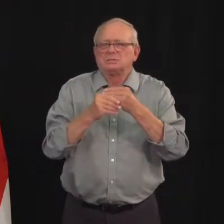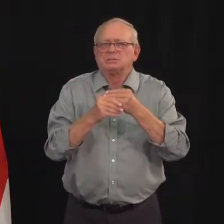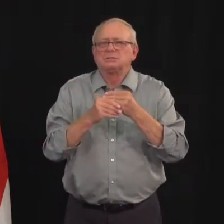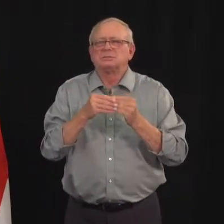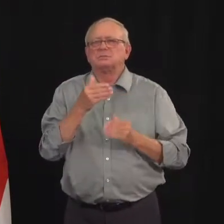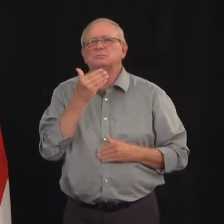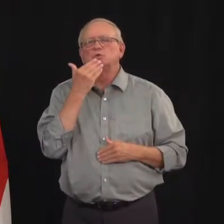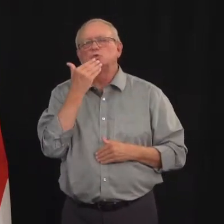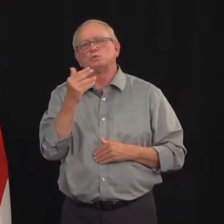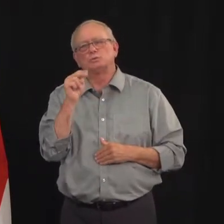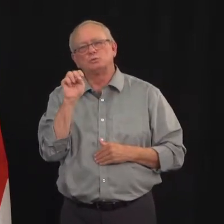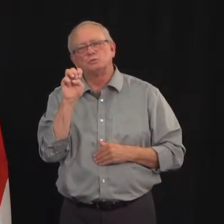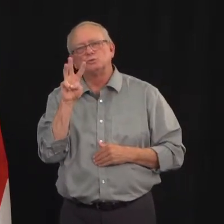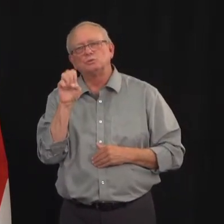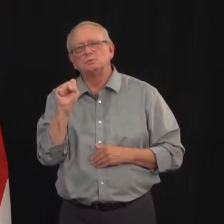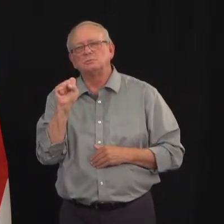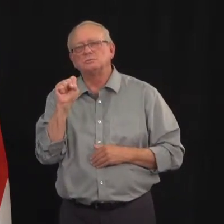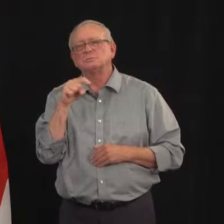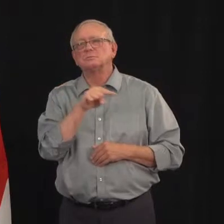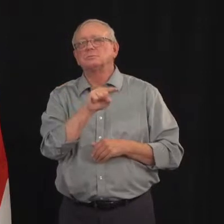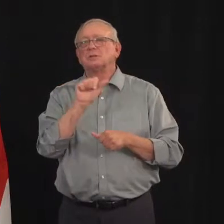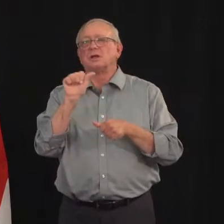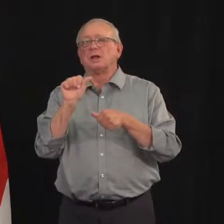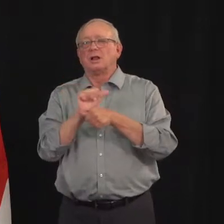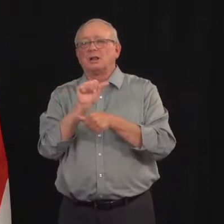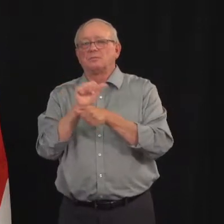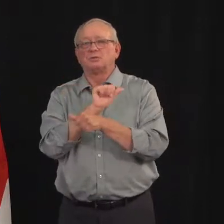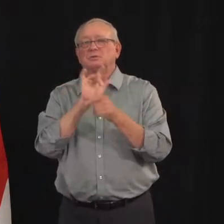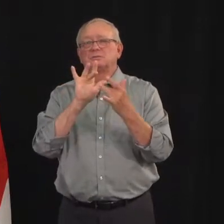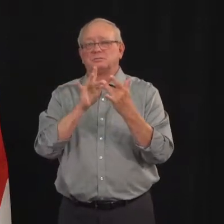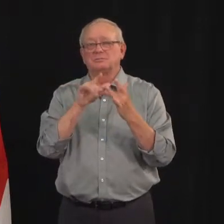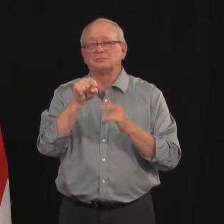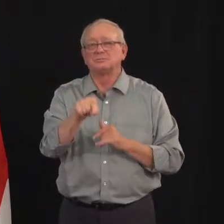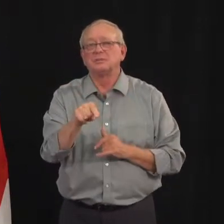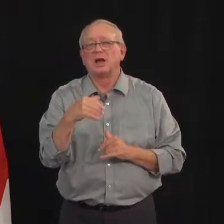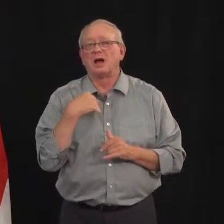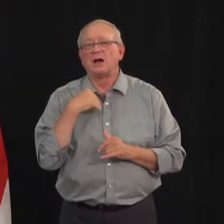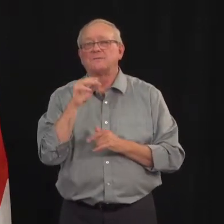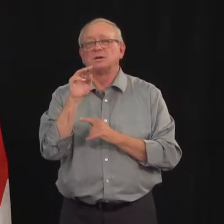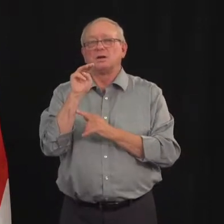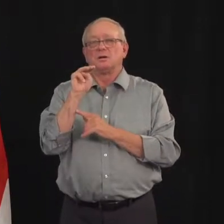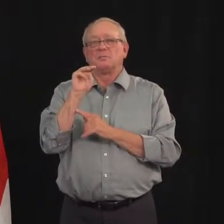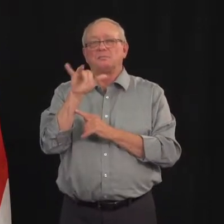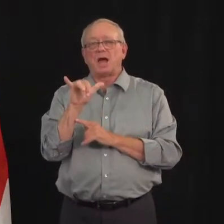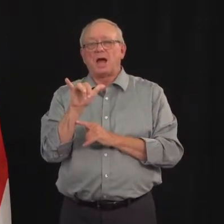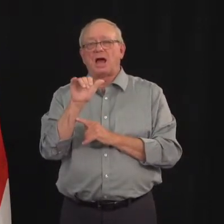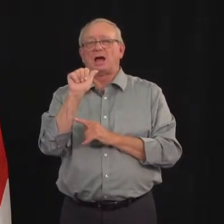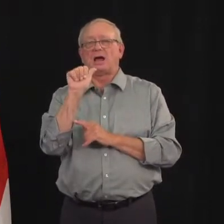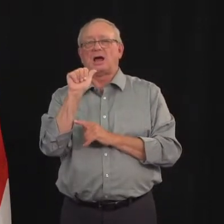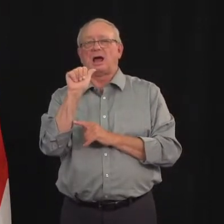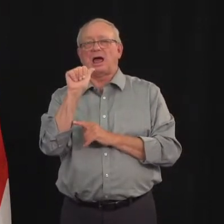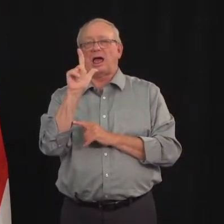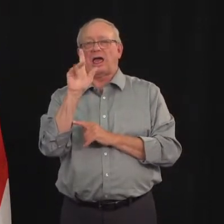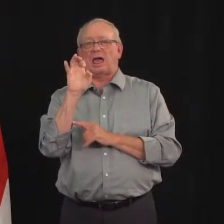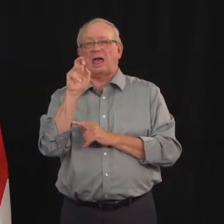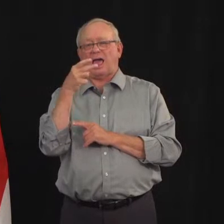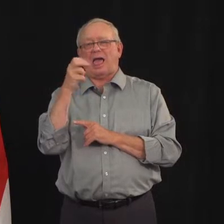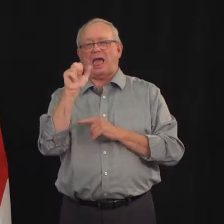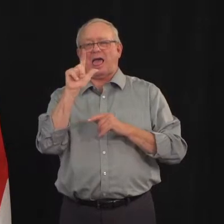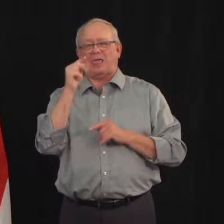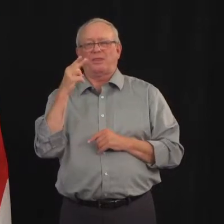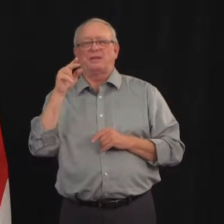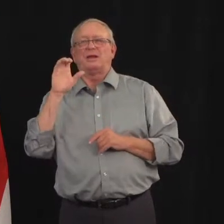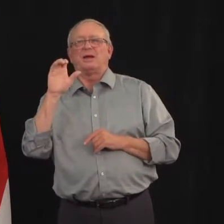Records. This portal gives you a secure place to see your health information, including immunization records,